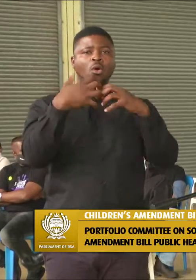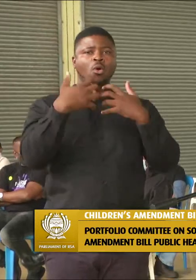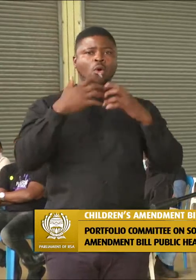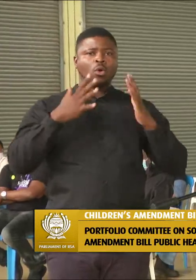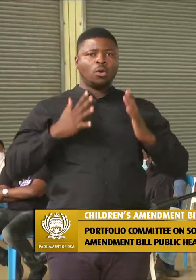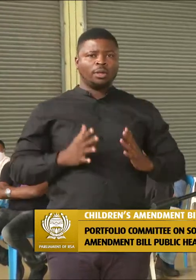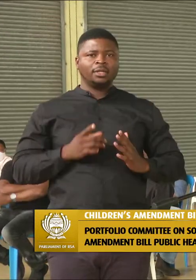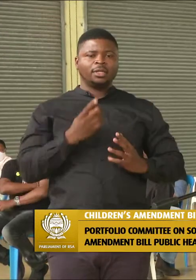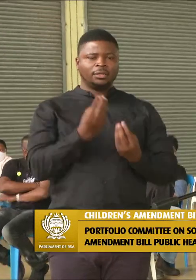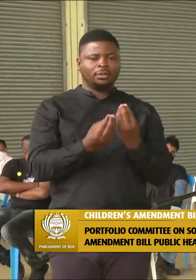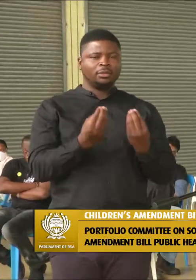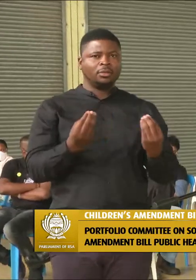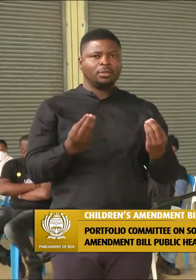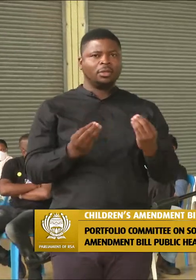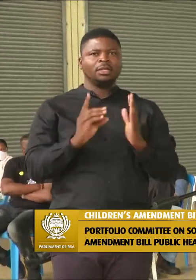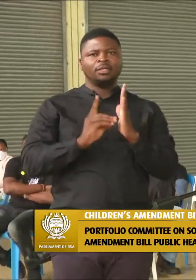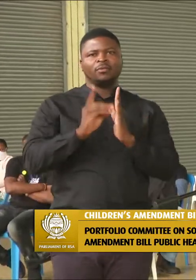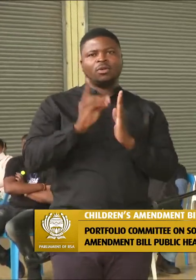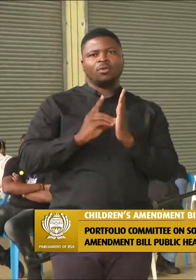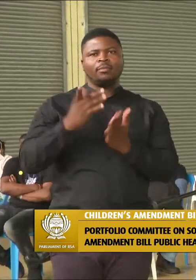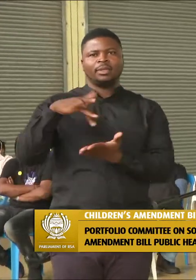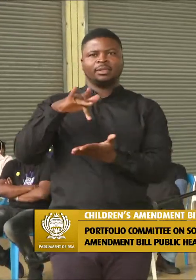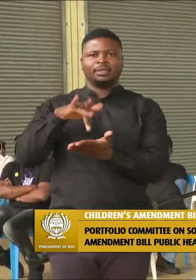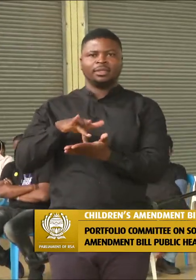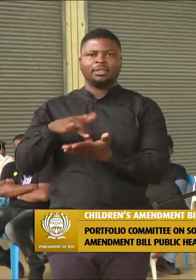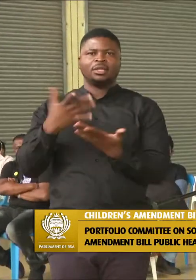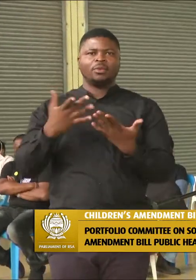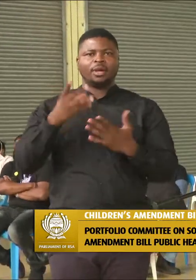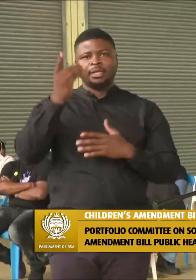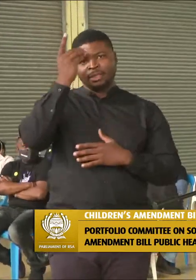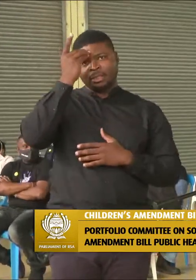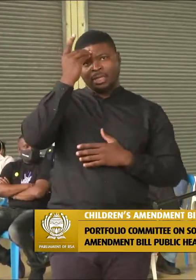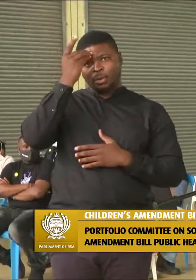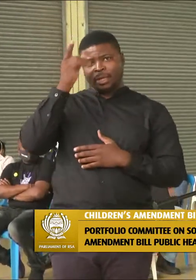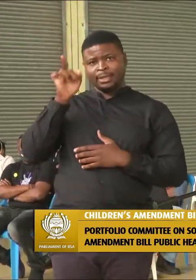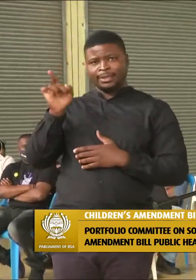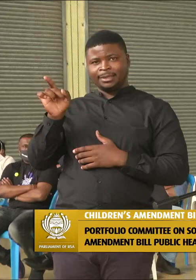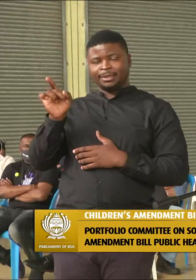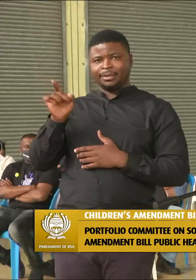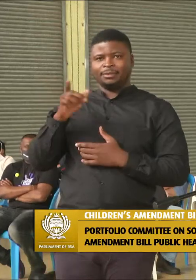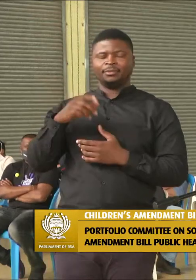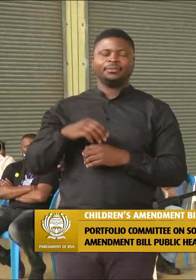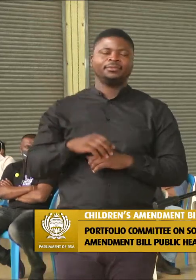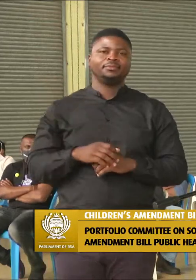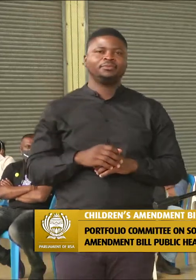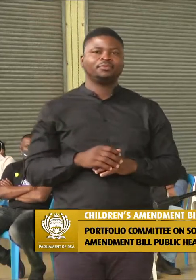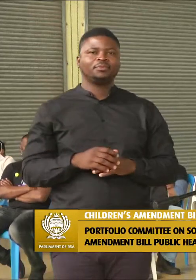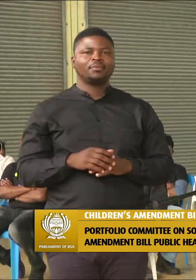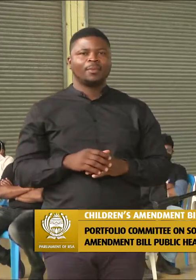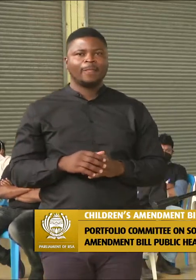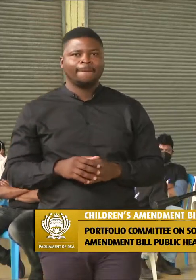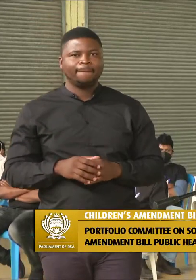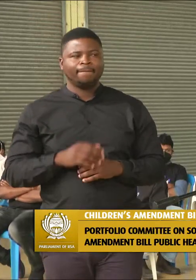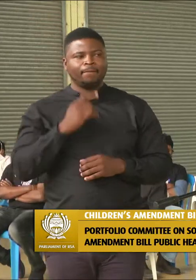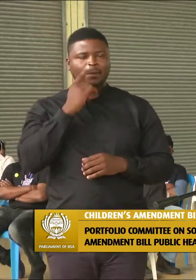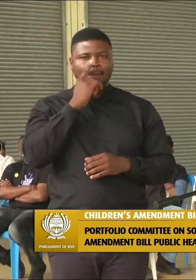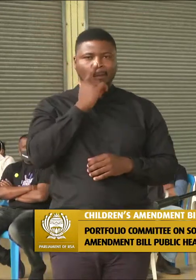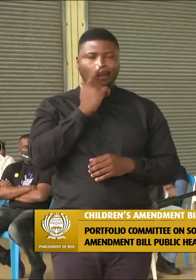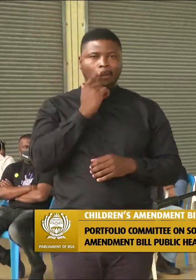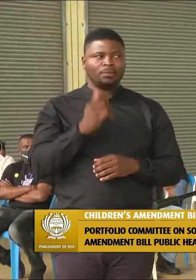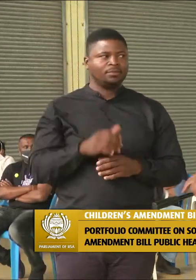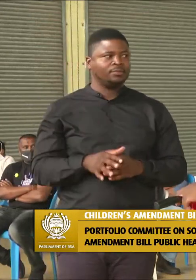the Child and Youth Care Centers eThekwini North. Ngingumxhumanisi lapha ya eThekwini enyakatho yeTheku ku Child and Youth